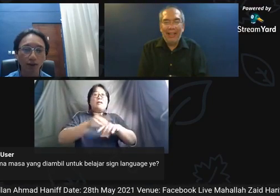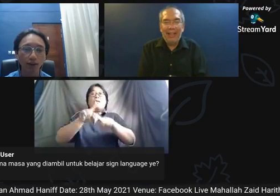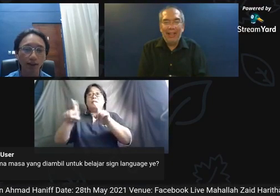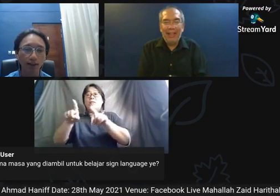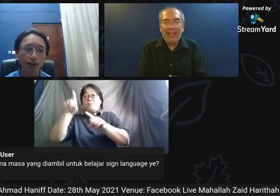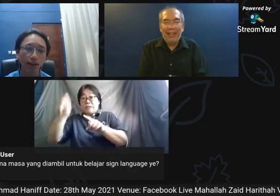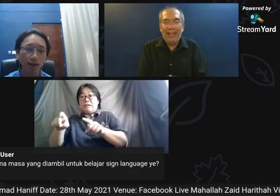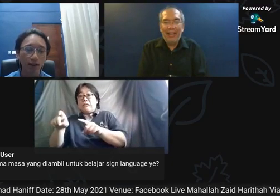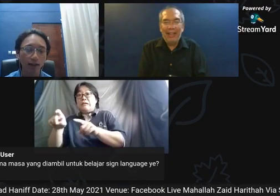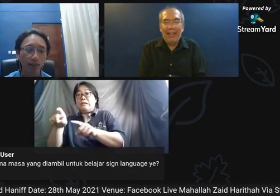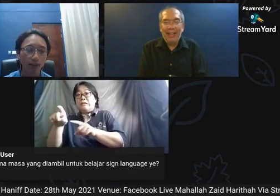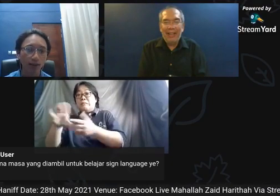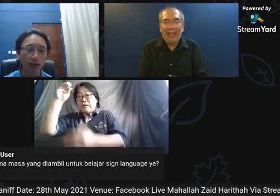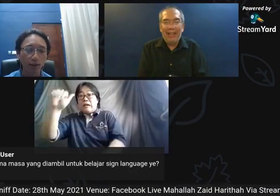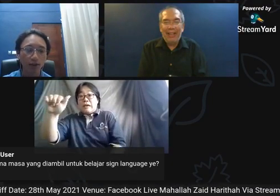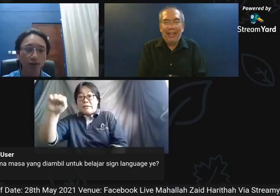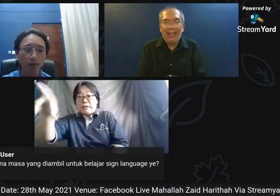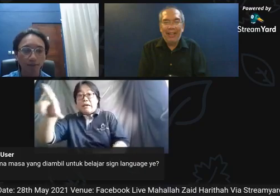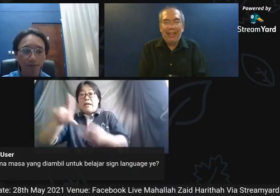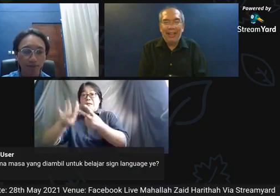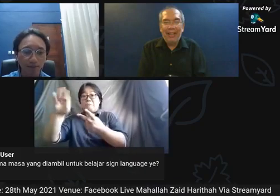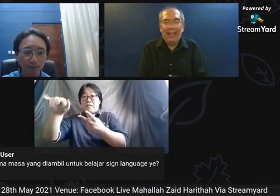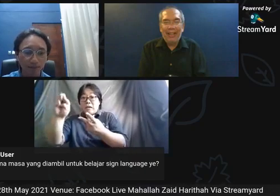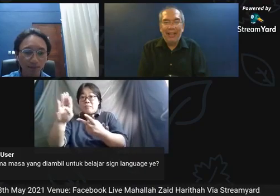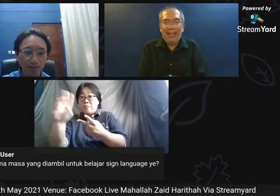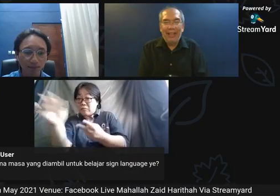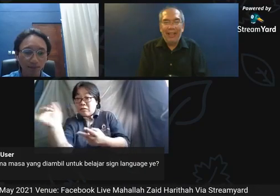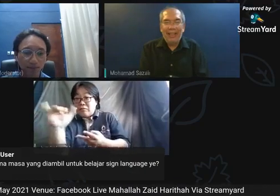required to learn at least ESL and Malay Sign Language?